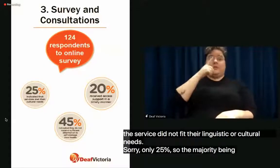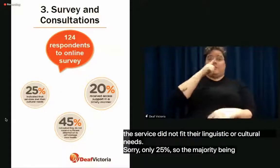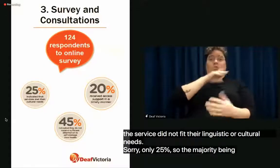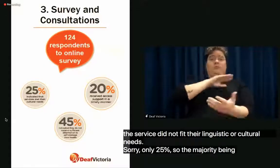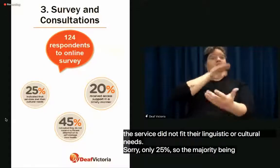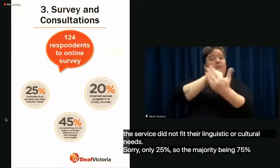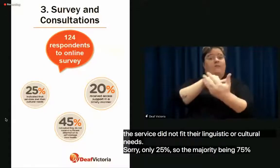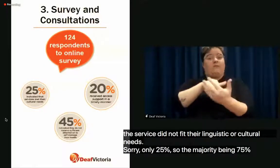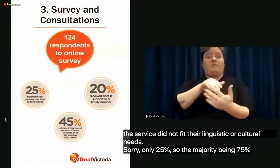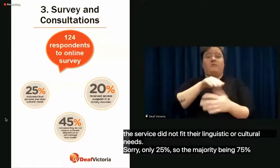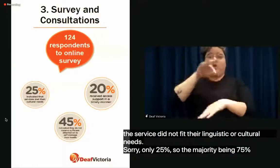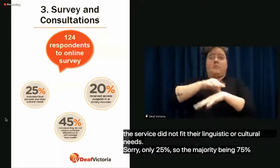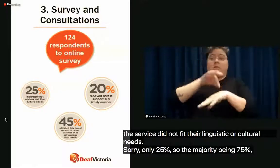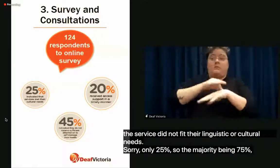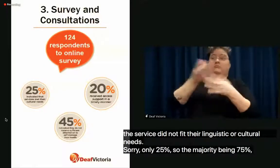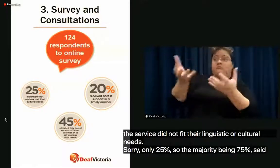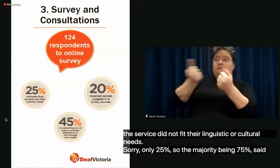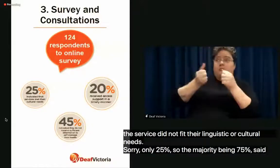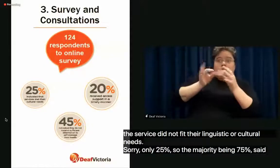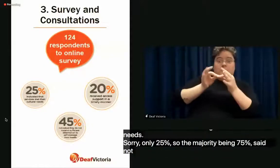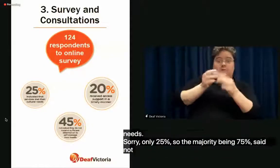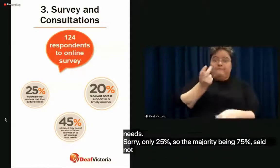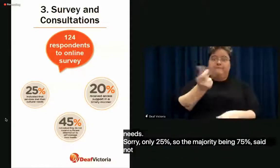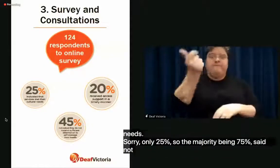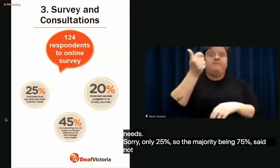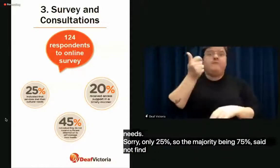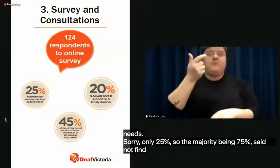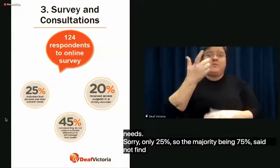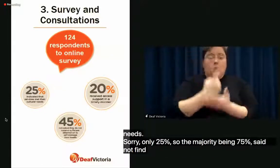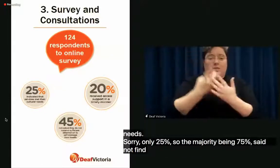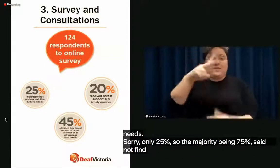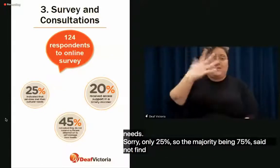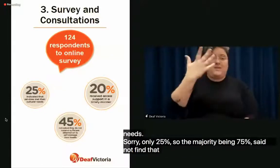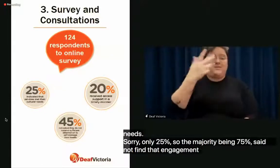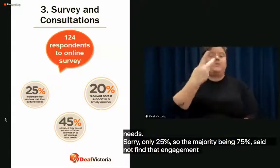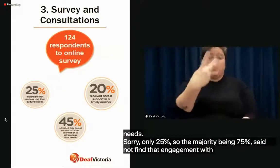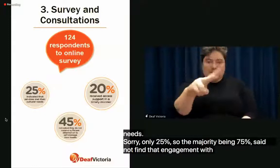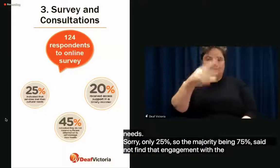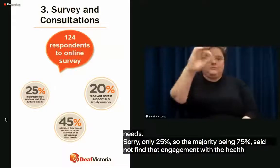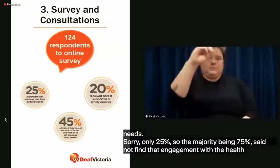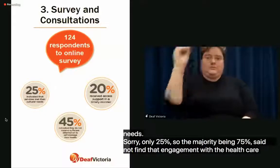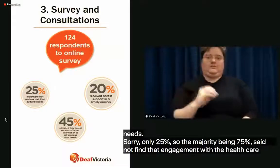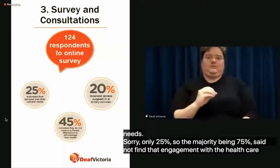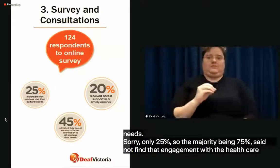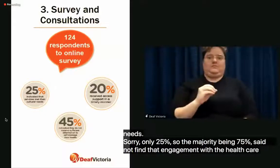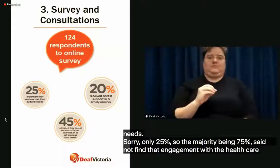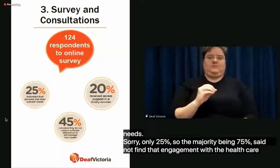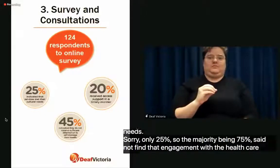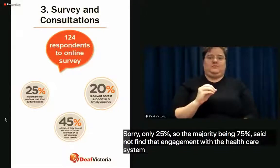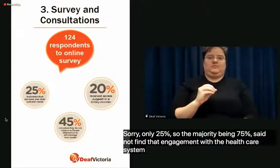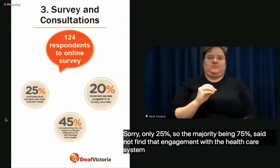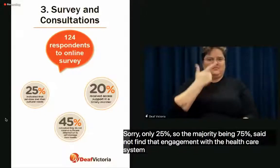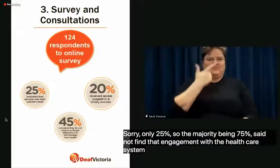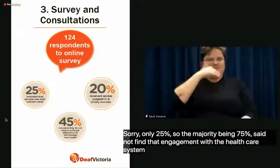engagement with the healthcare system that they wanted. 20% of respondents said that